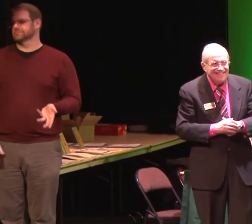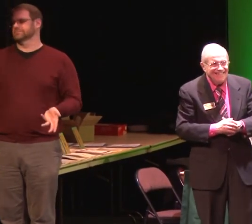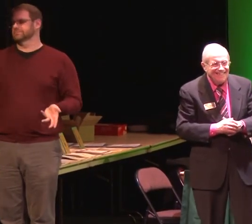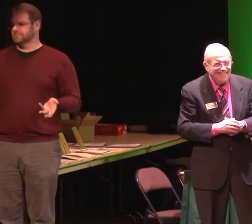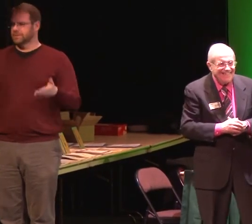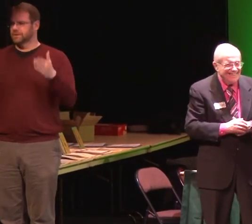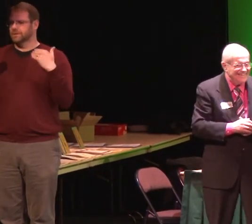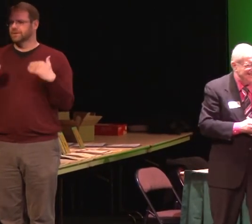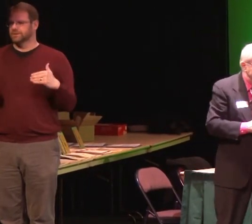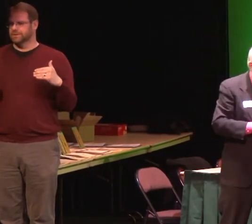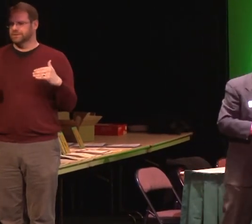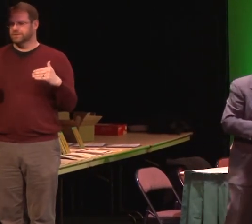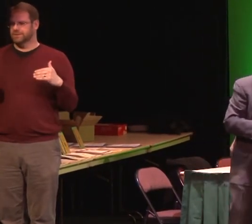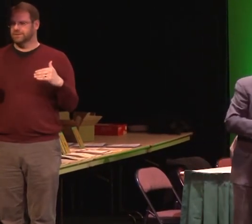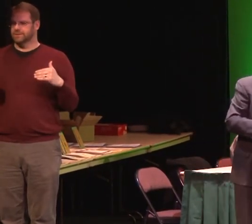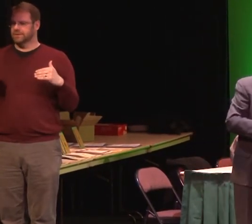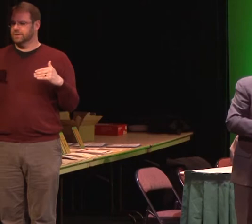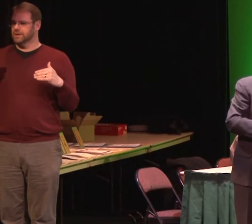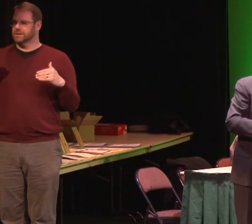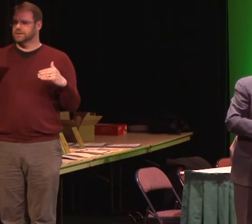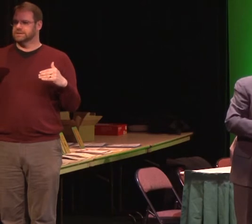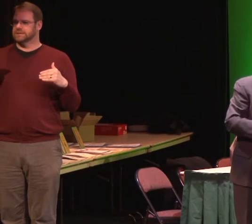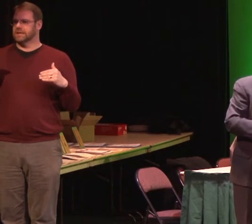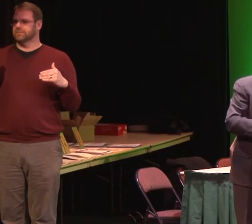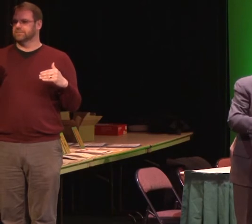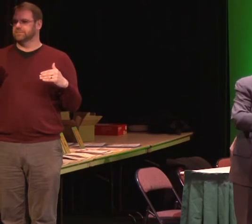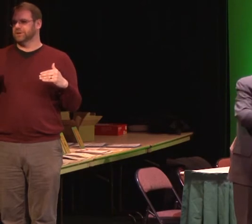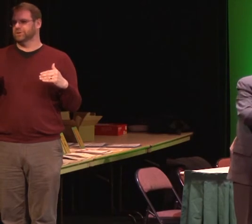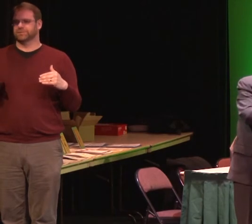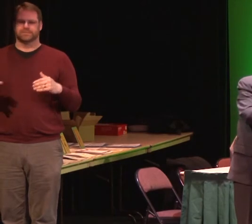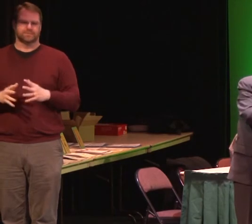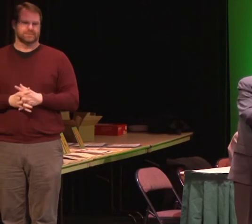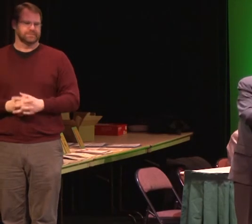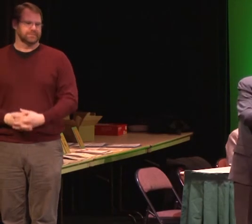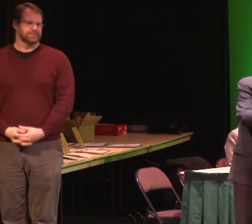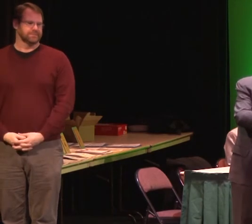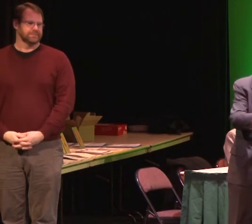The next recipient is Samir Pasumarti.